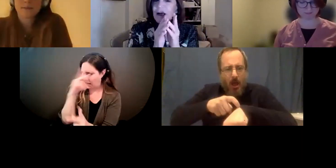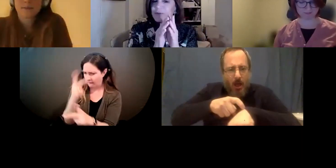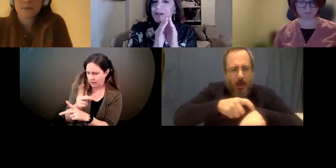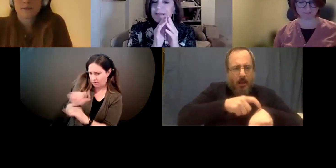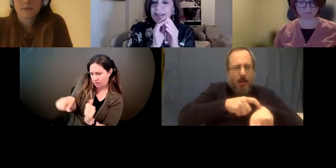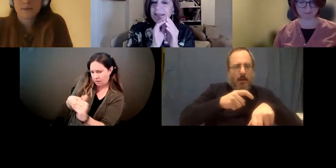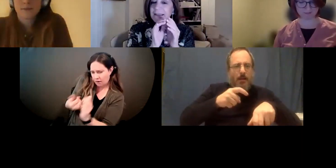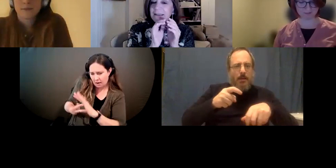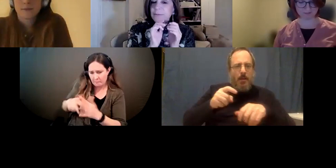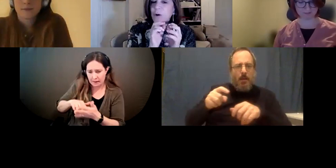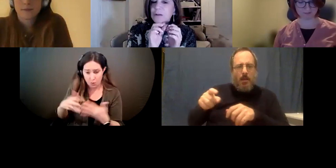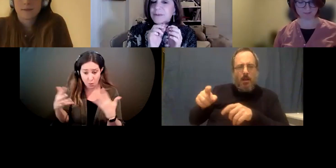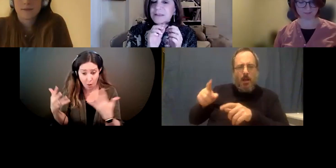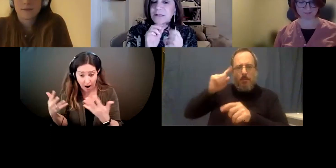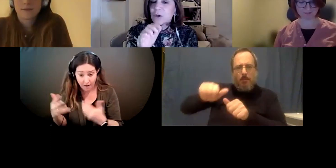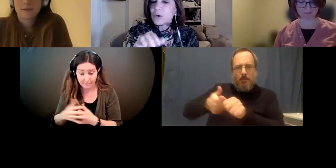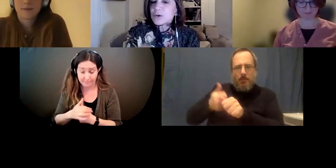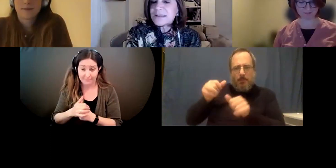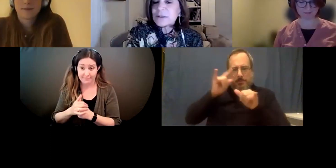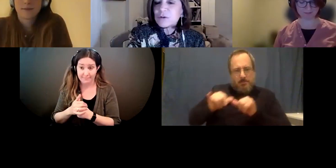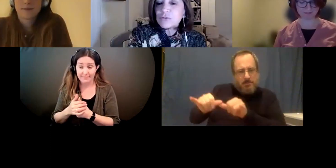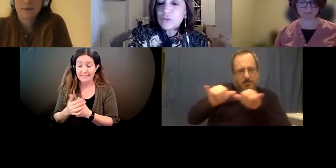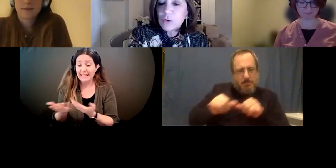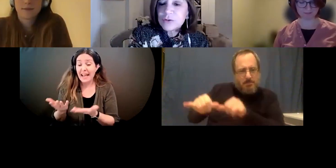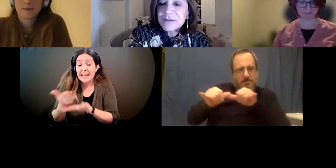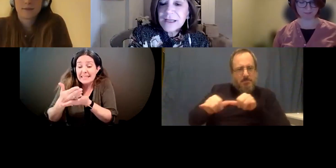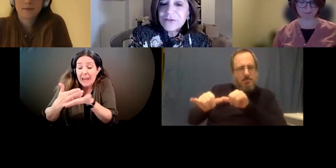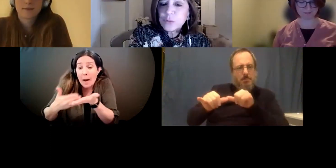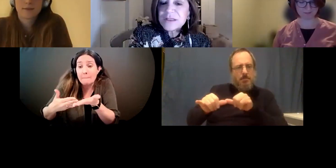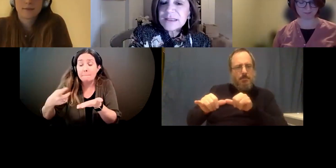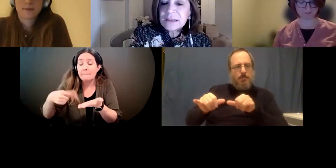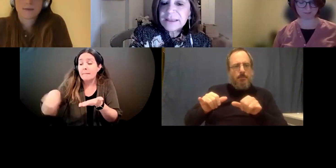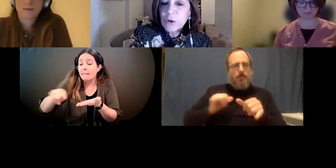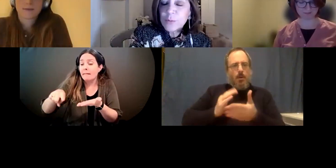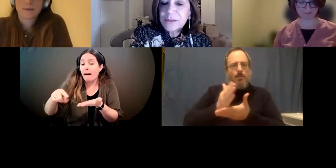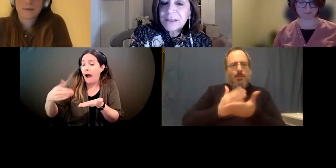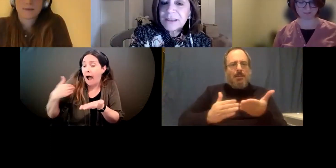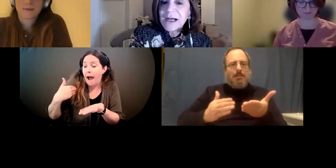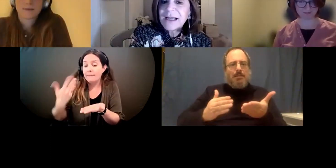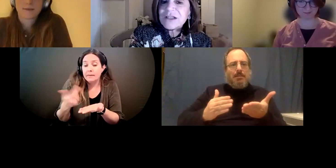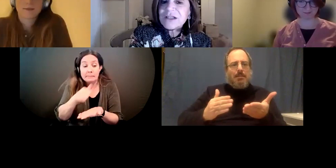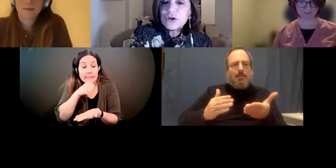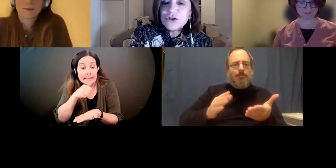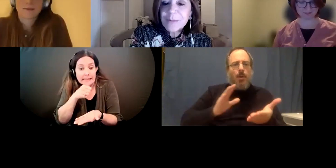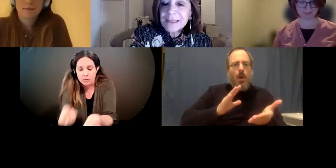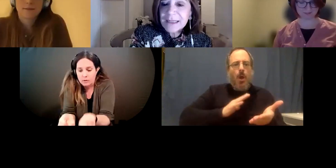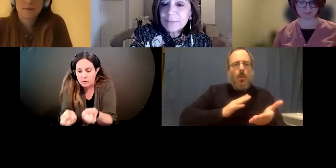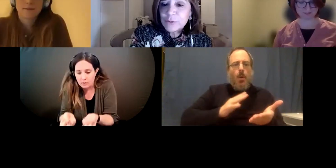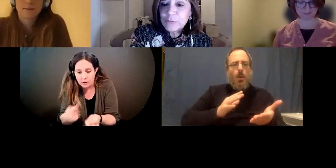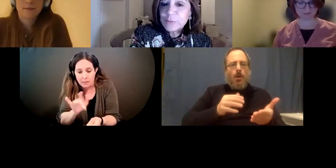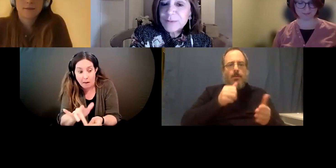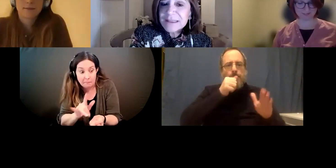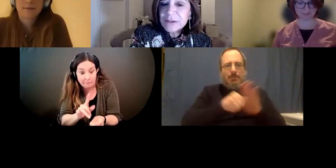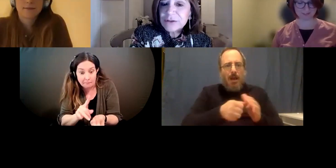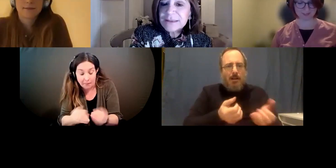of the objects had hidden compartments or secret drawers that would suddenly open. I searched my